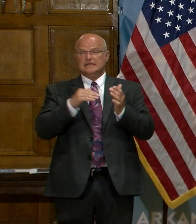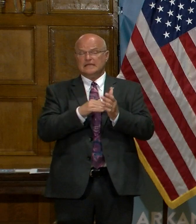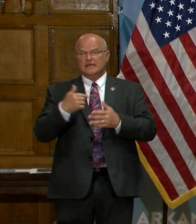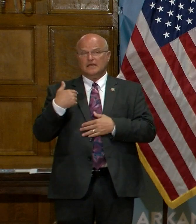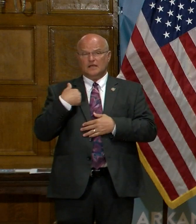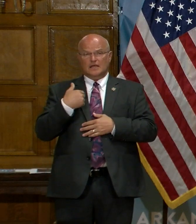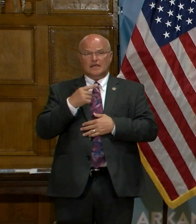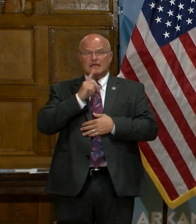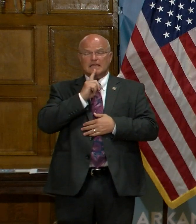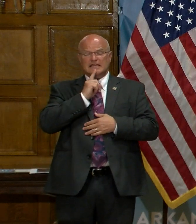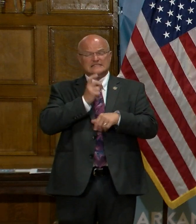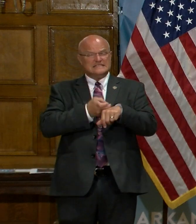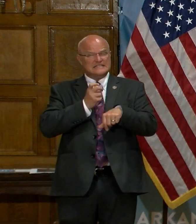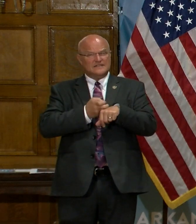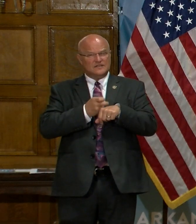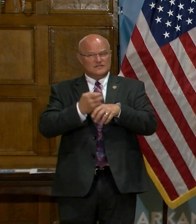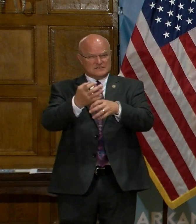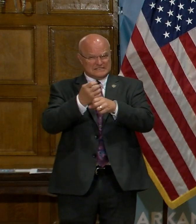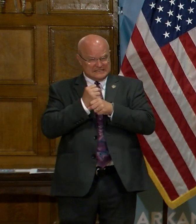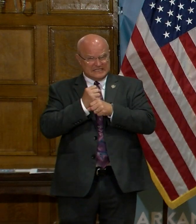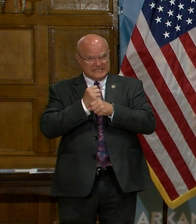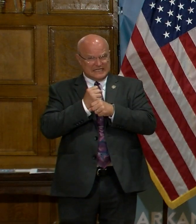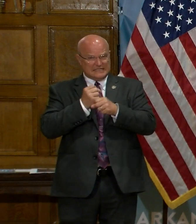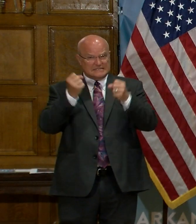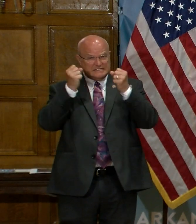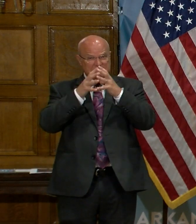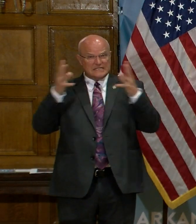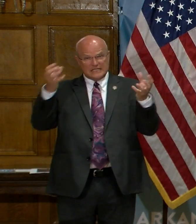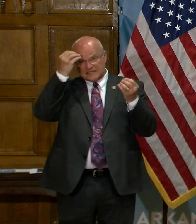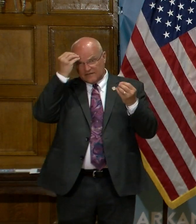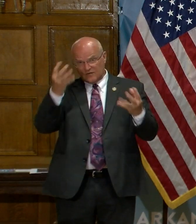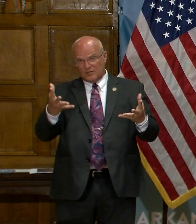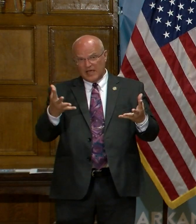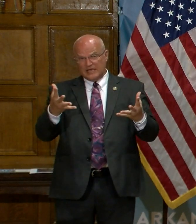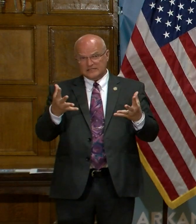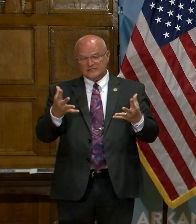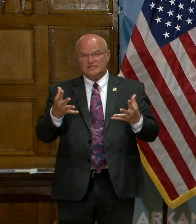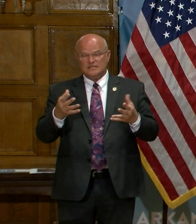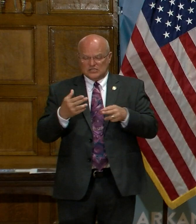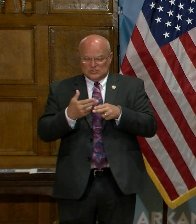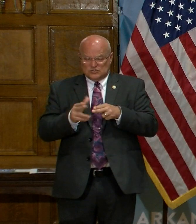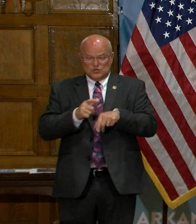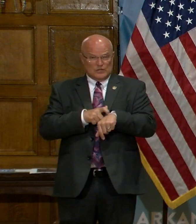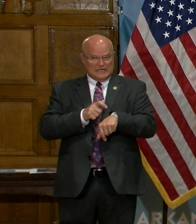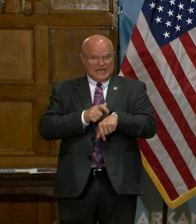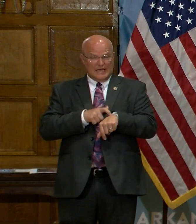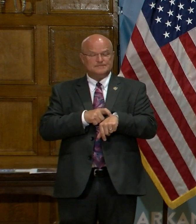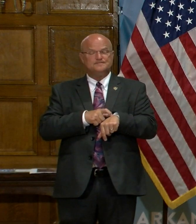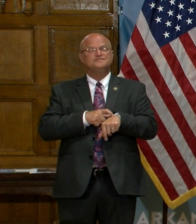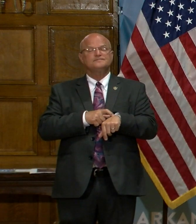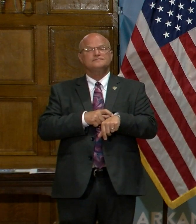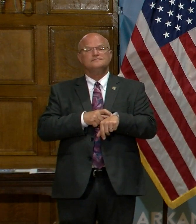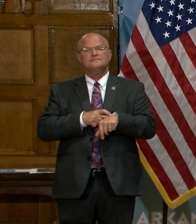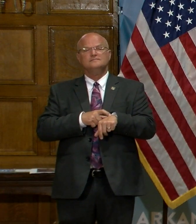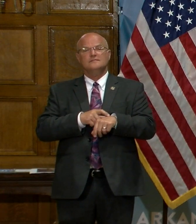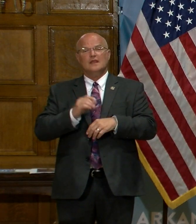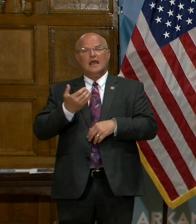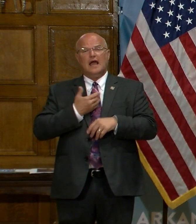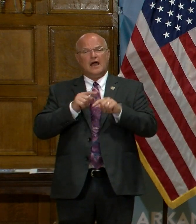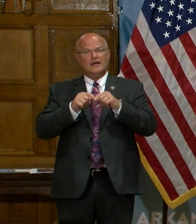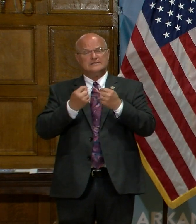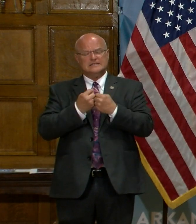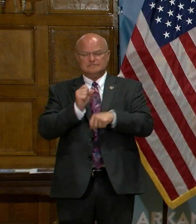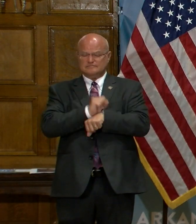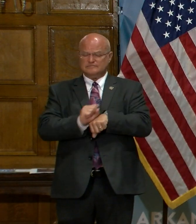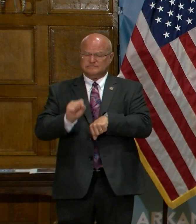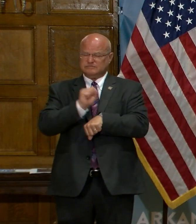Again, it's difficult to get lots of information in a very short period of time. Our team works